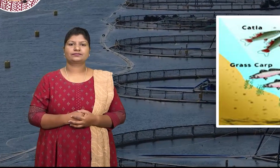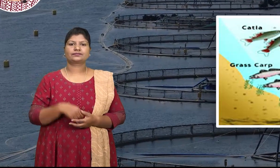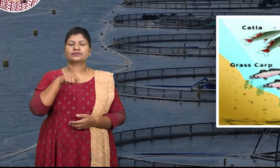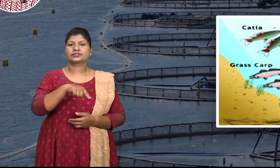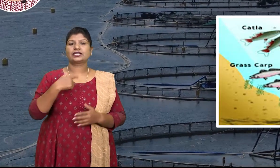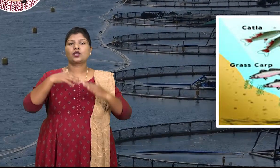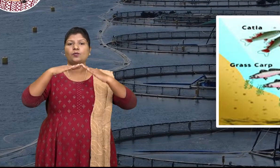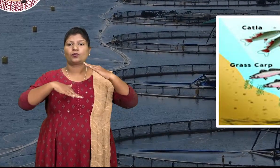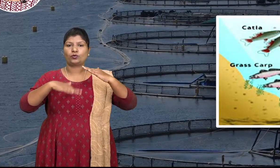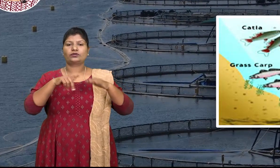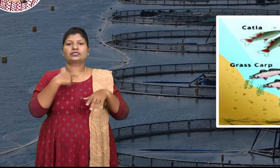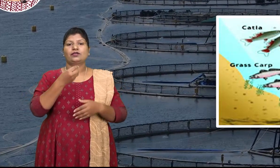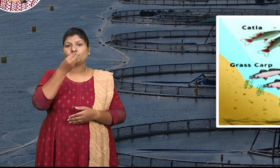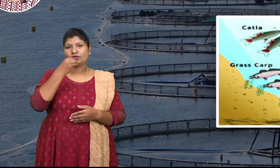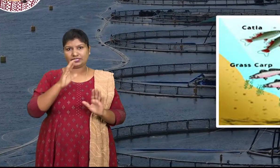are bottom feeders,